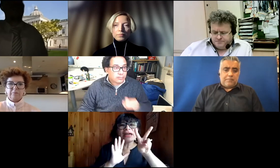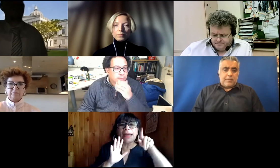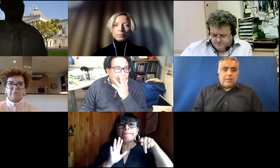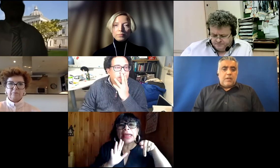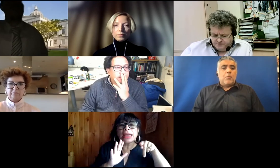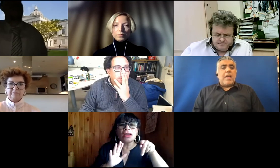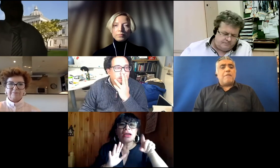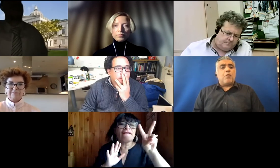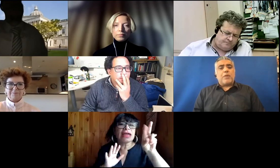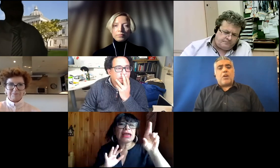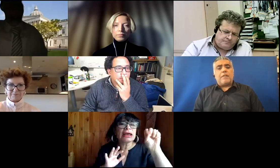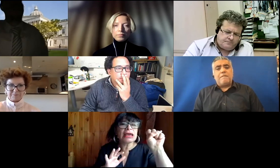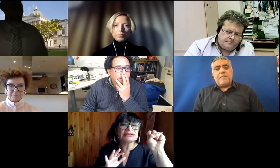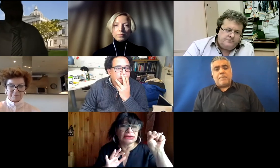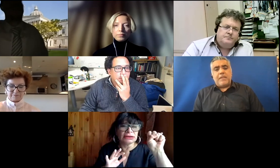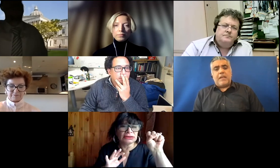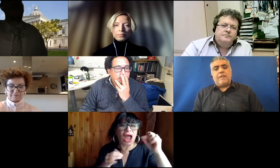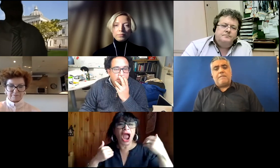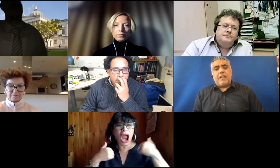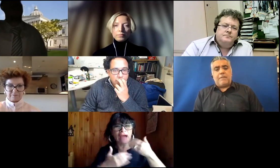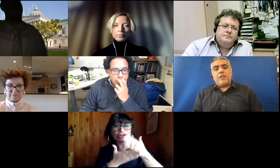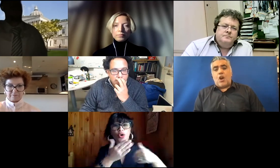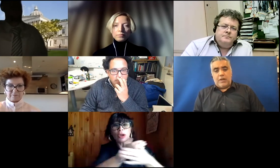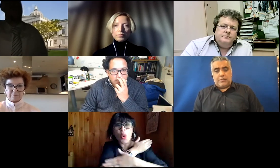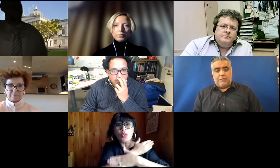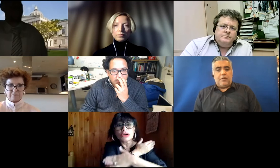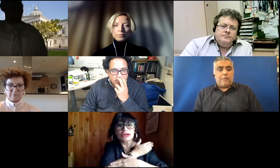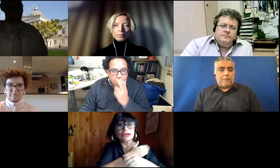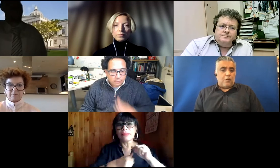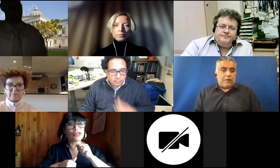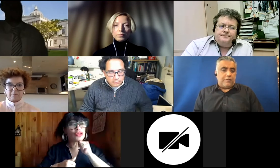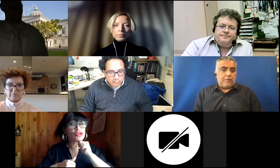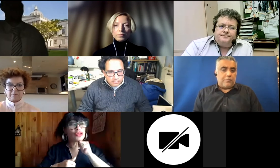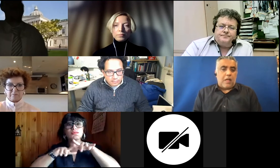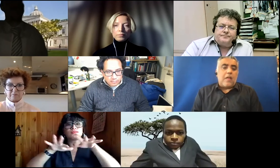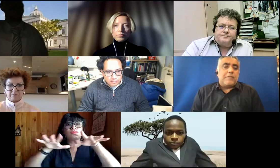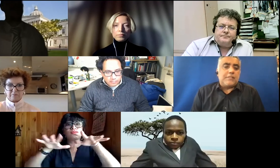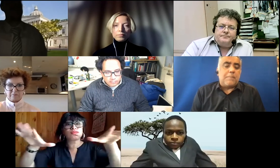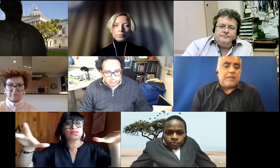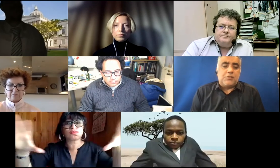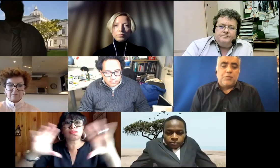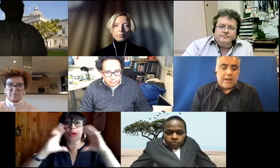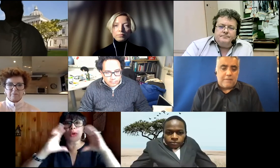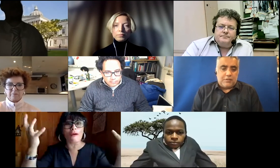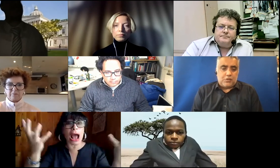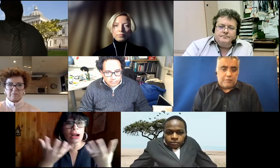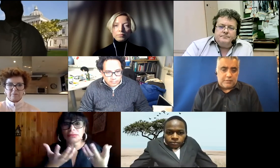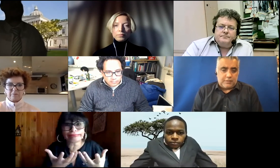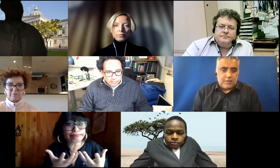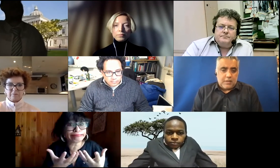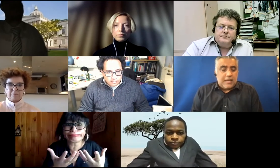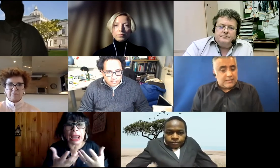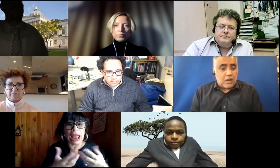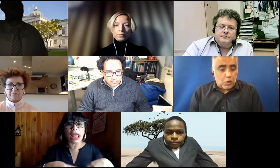example, we have what we call a VP and a VRS, video phone and video. A lot of these companies do not have these